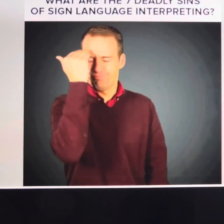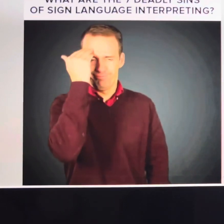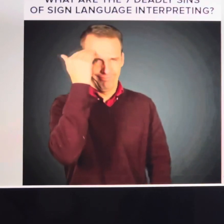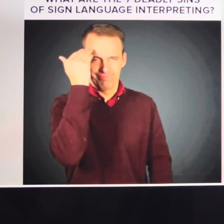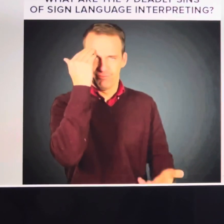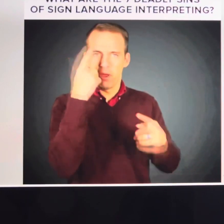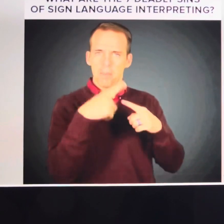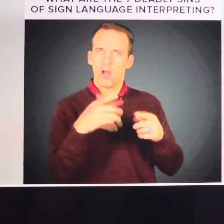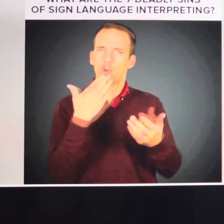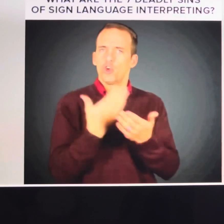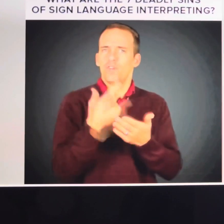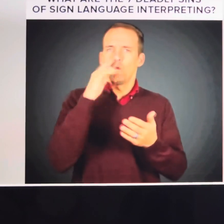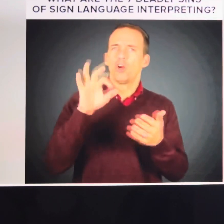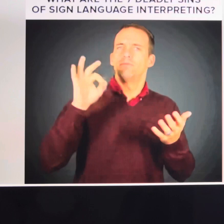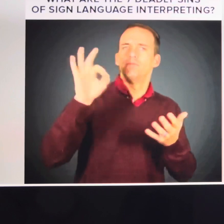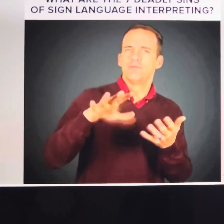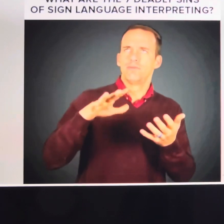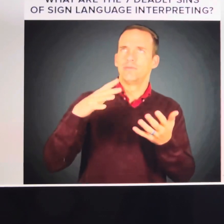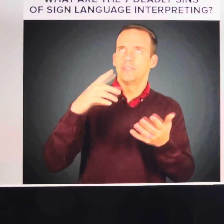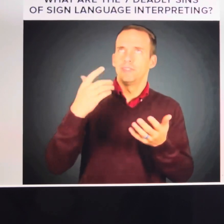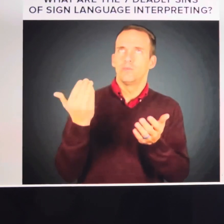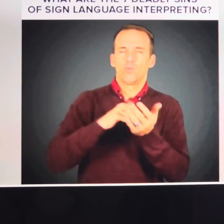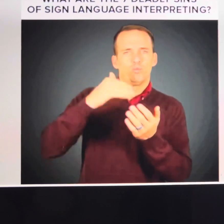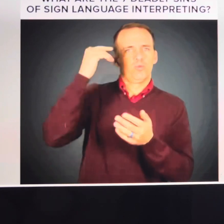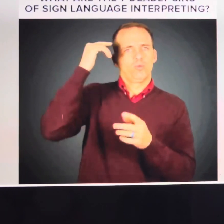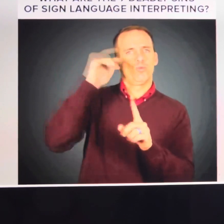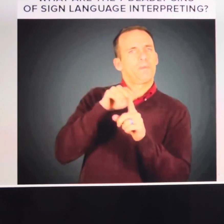and you're new to interpreting and you know that.